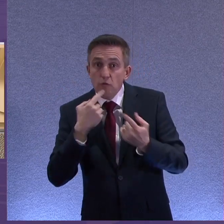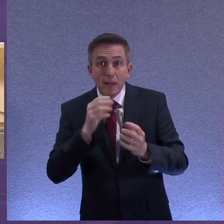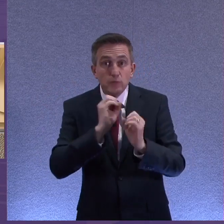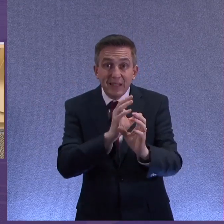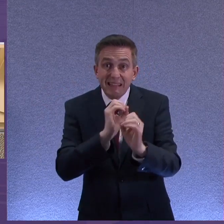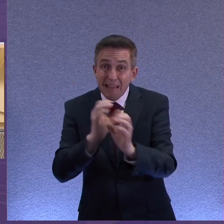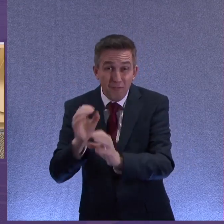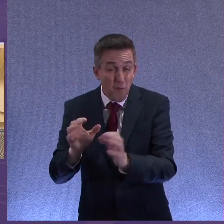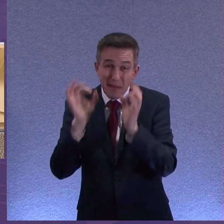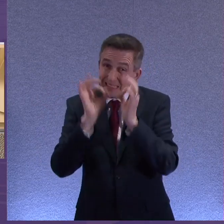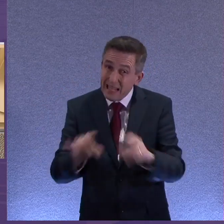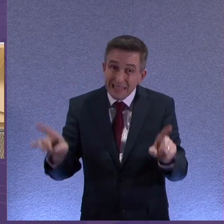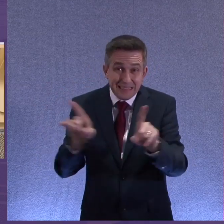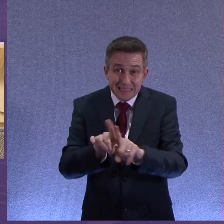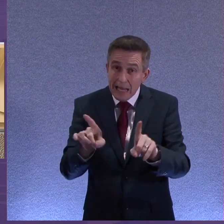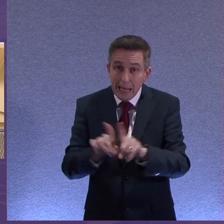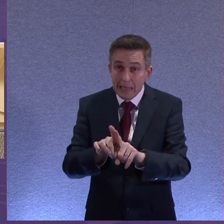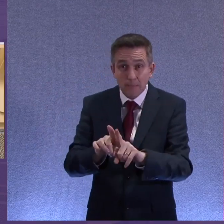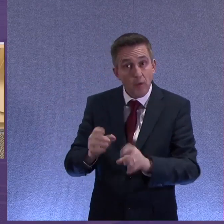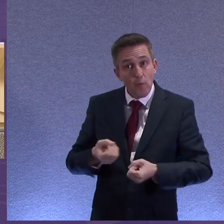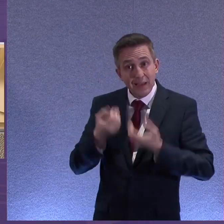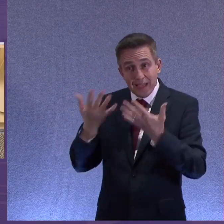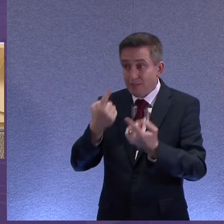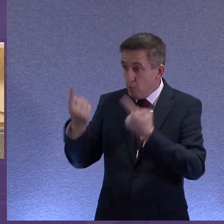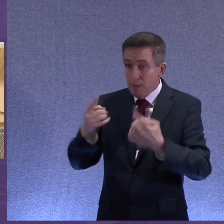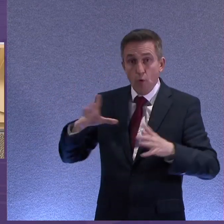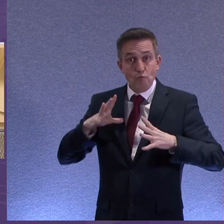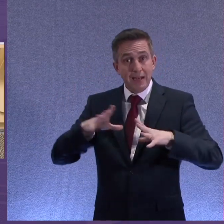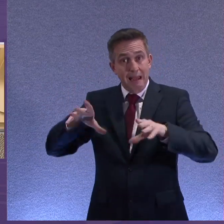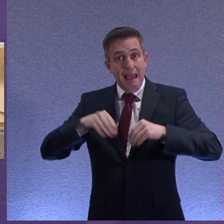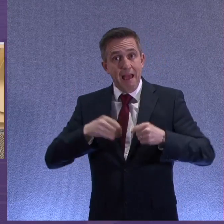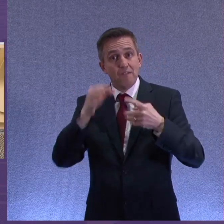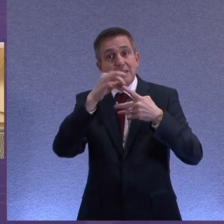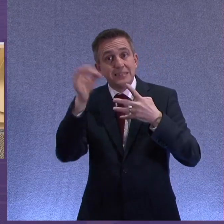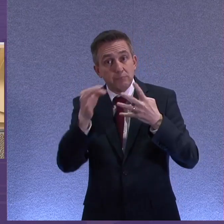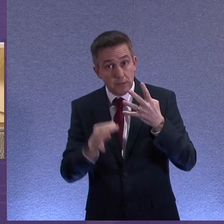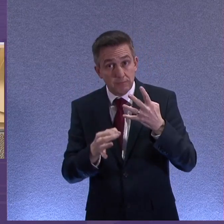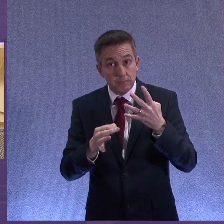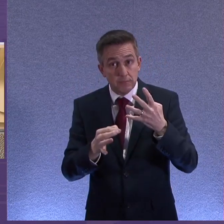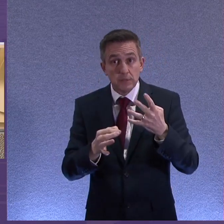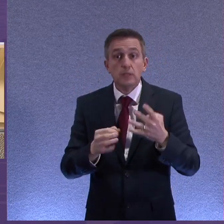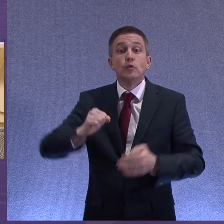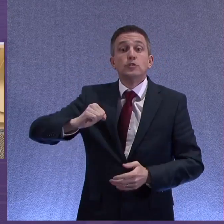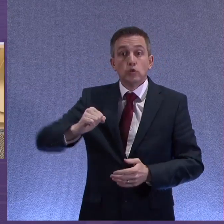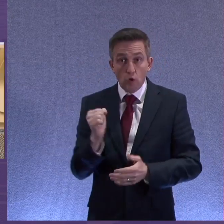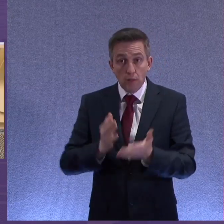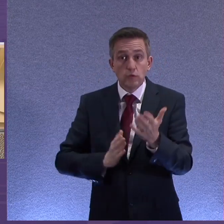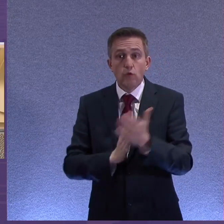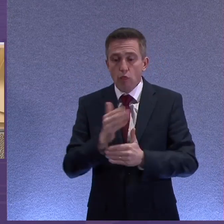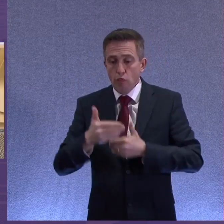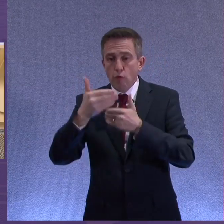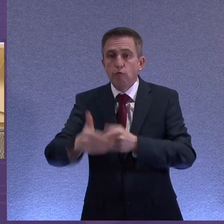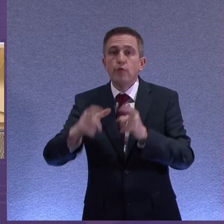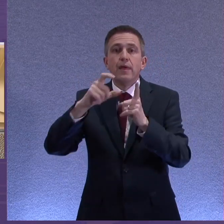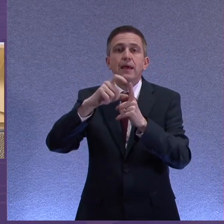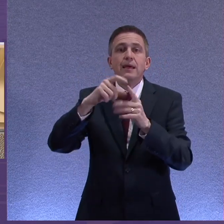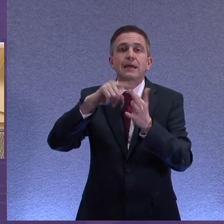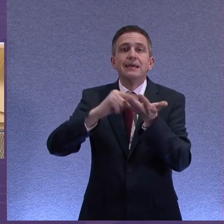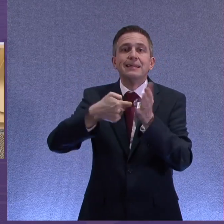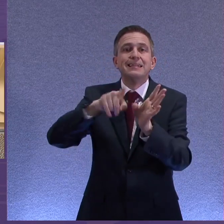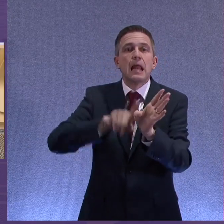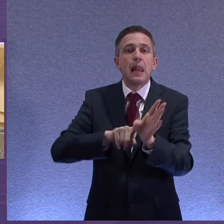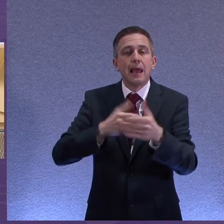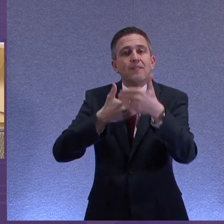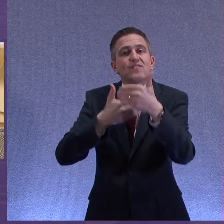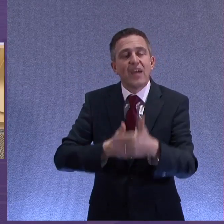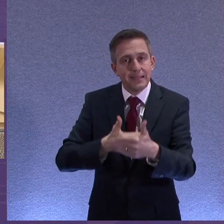the same as the advice that we are given to those with symptoms. So we are in the delay phase of this, and that's why the approach to testing and